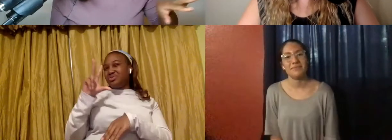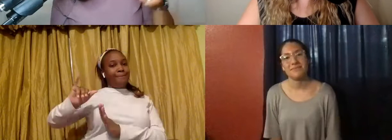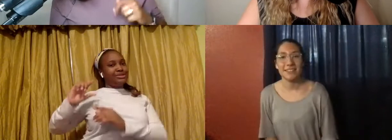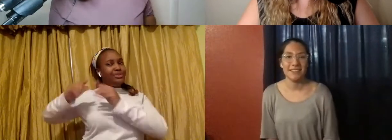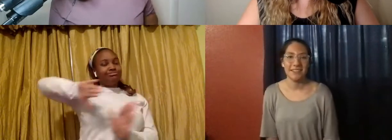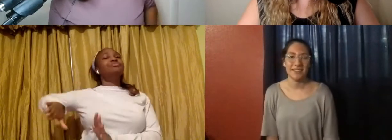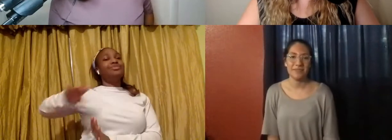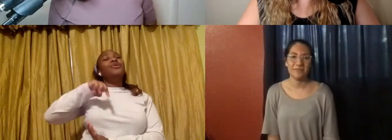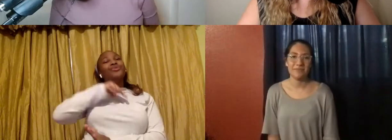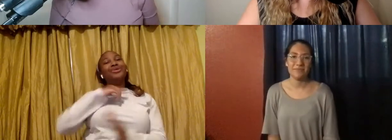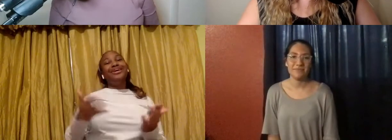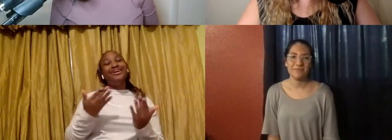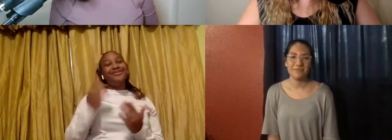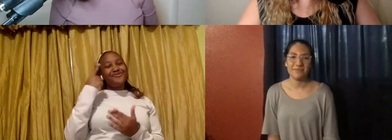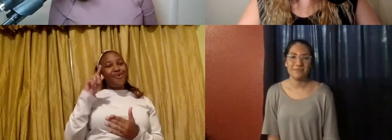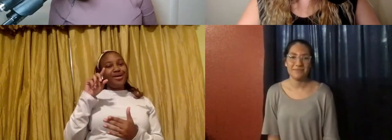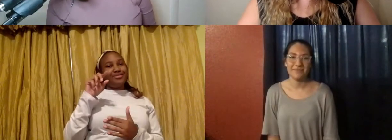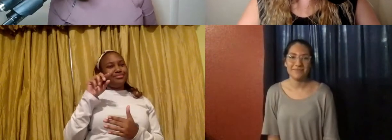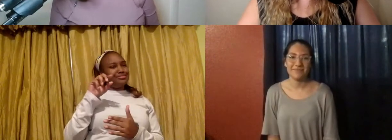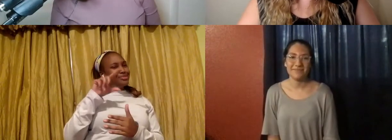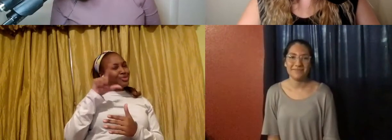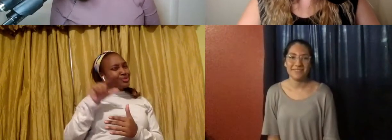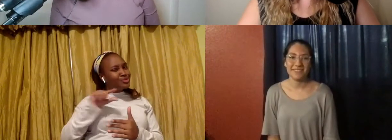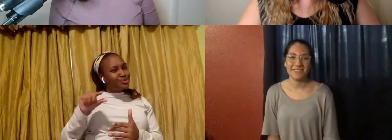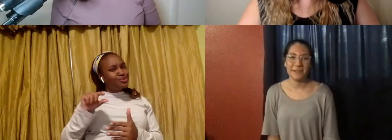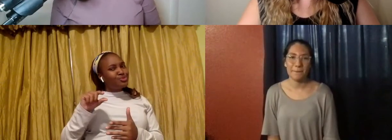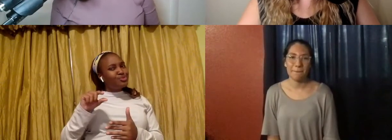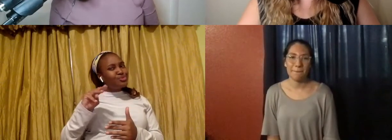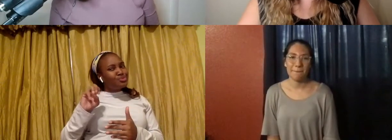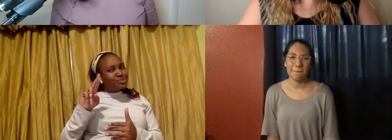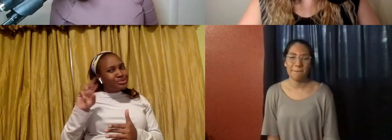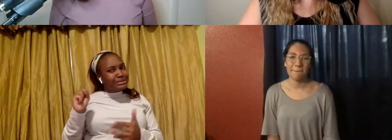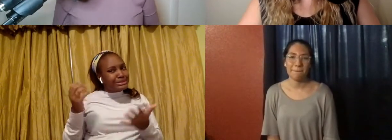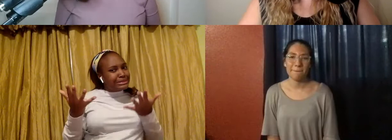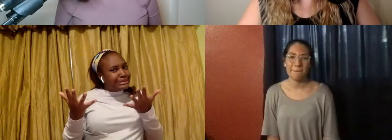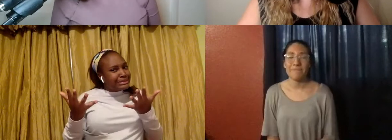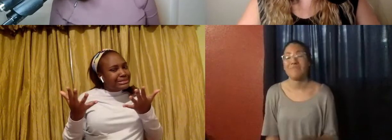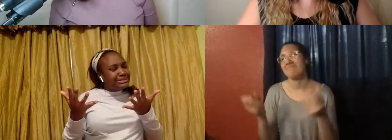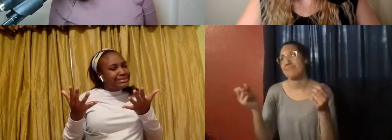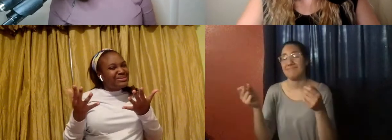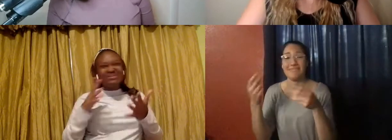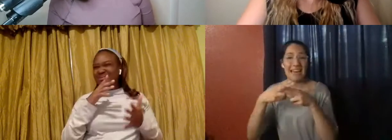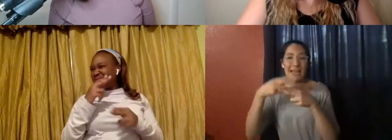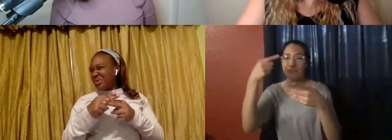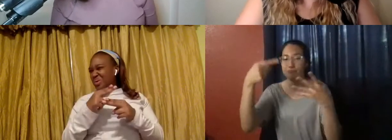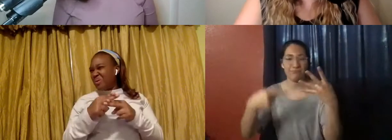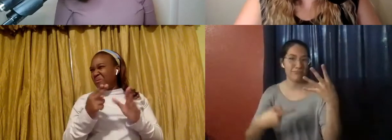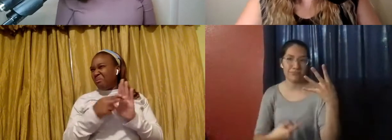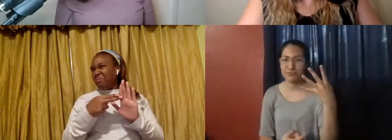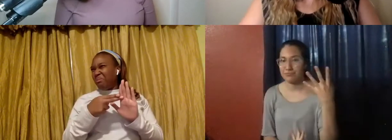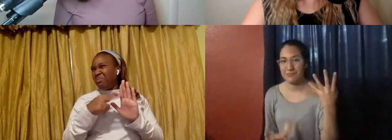We're here for the Zoomers. Or yeah, Zoomers, right? Look, what are they called? I don't know. I'm so old. Anyway.